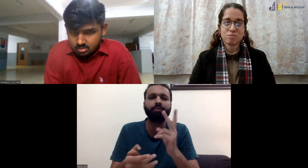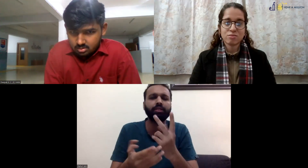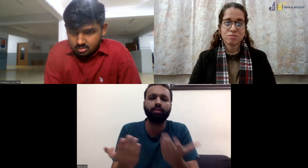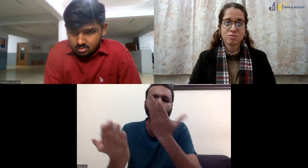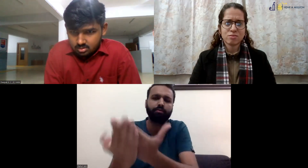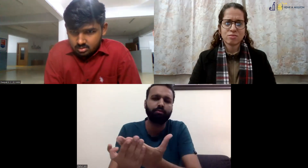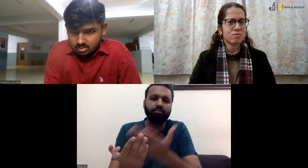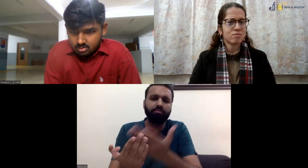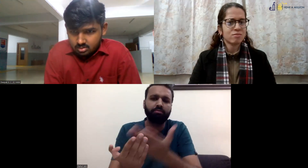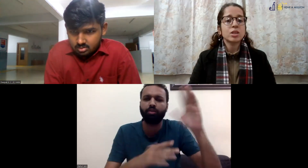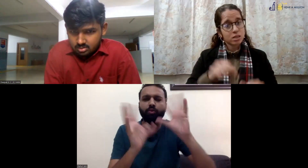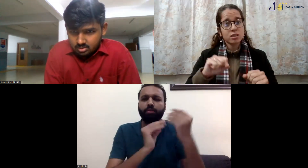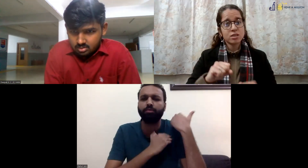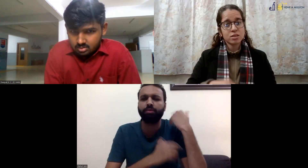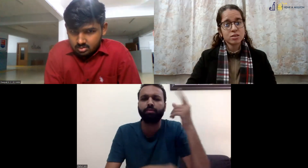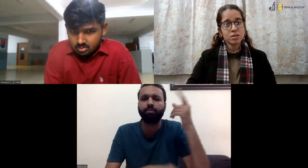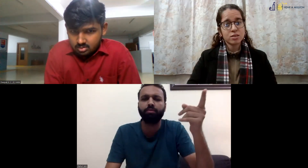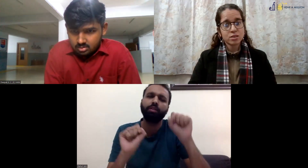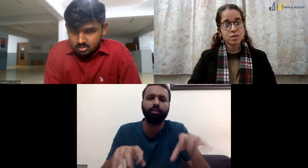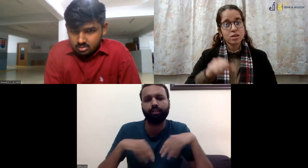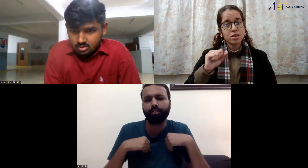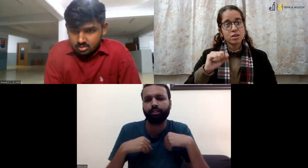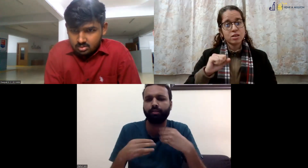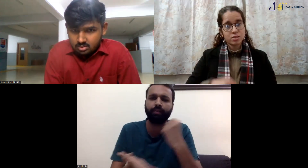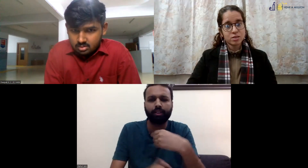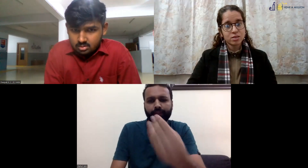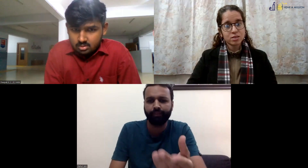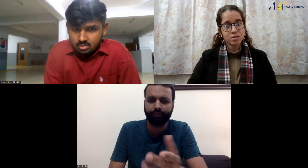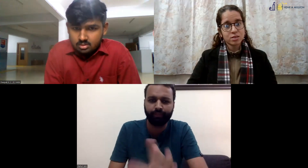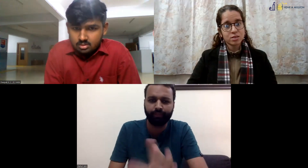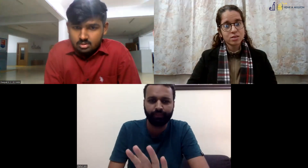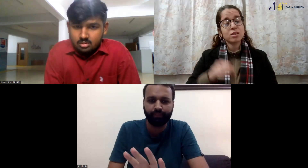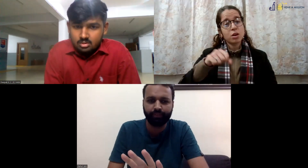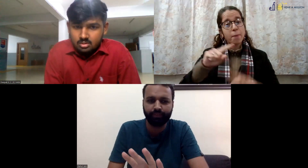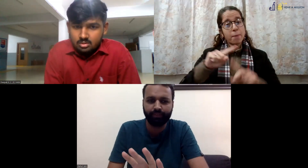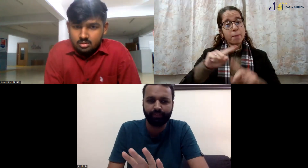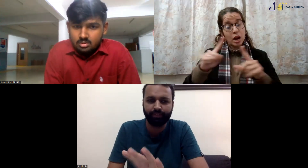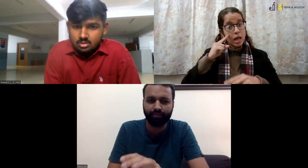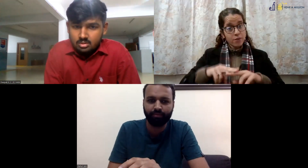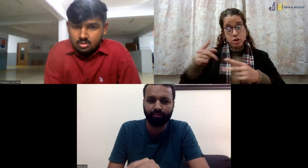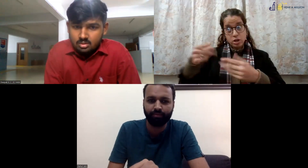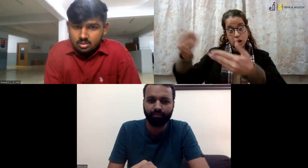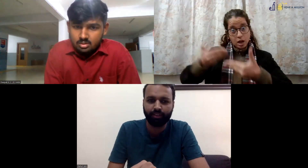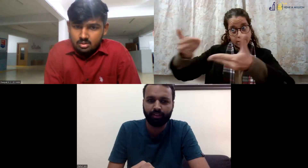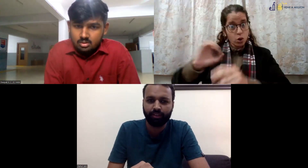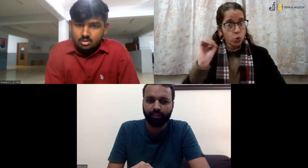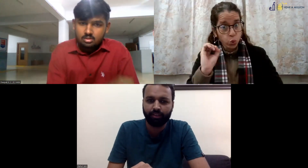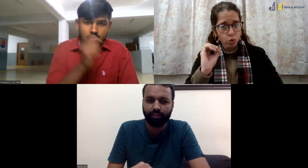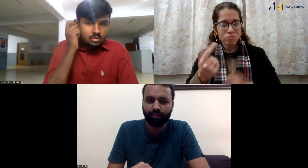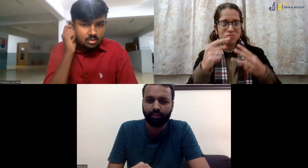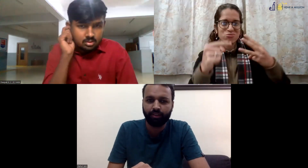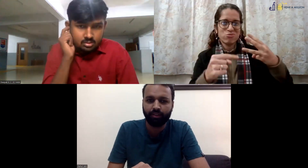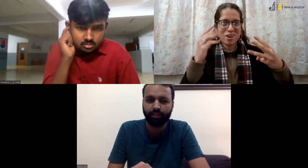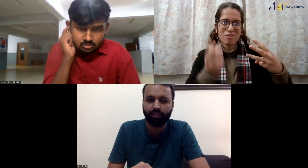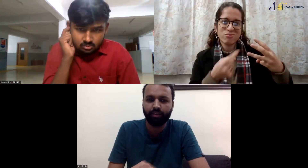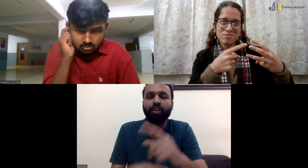taking care of all your travel, then you don't have to do anything. It's their responsibility, and then your visa is accepted. So, but if you